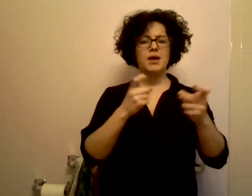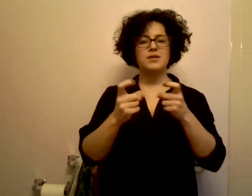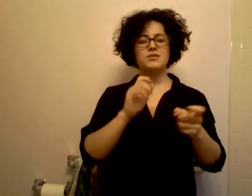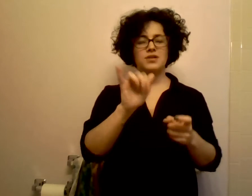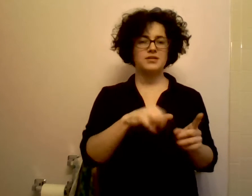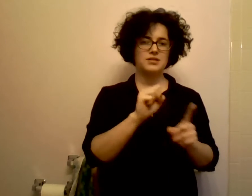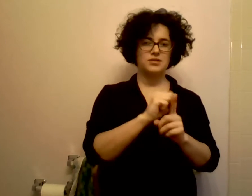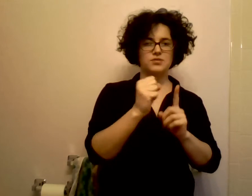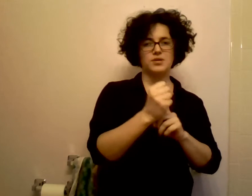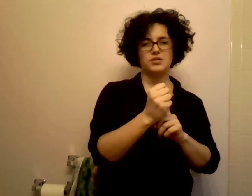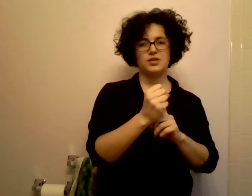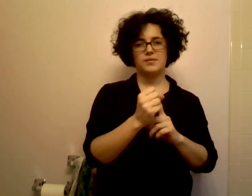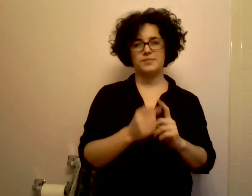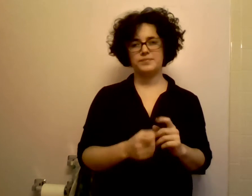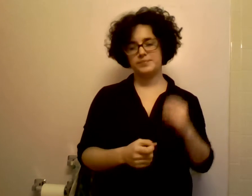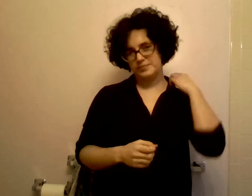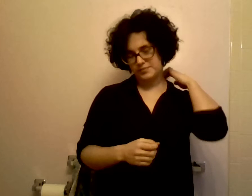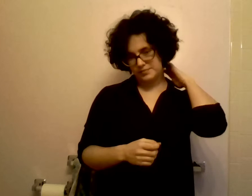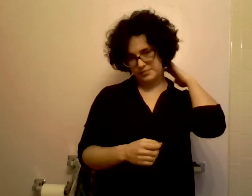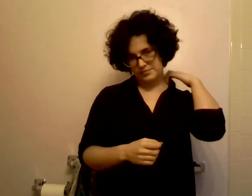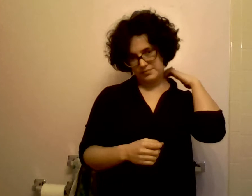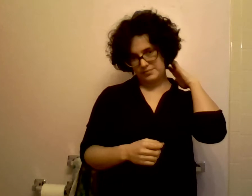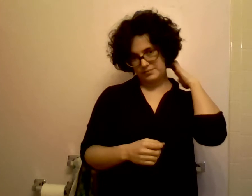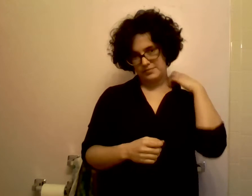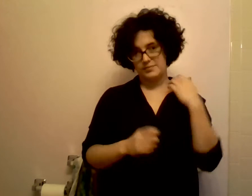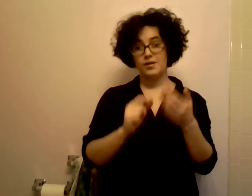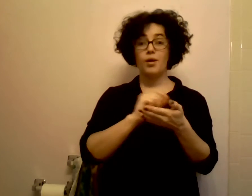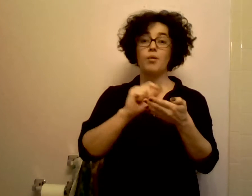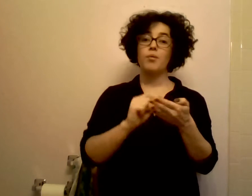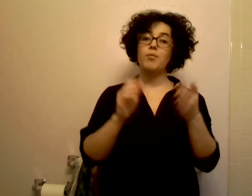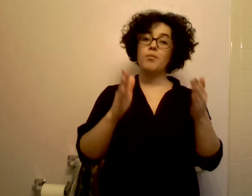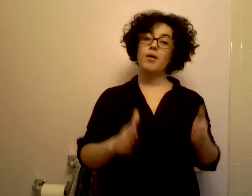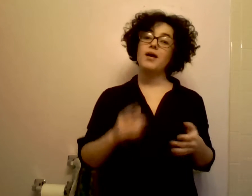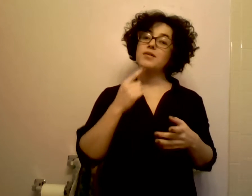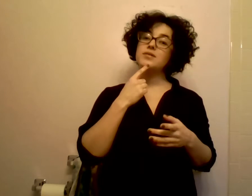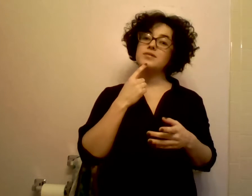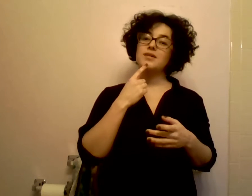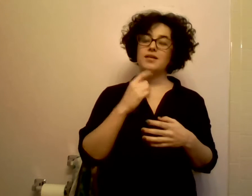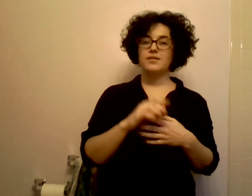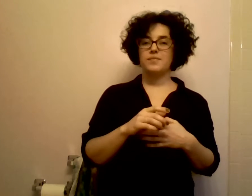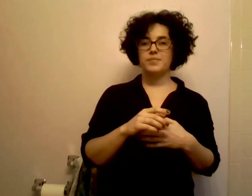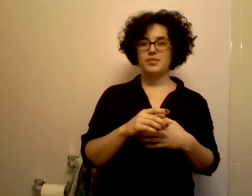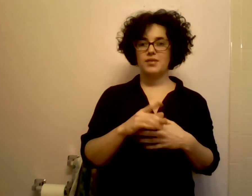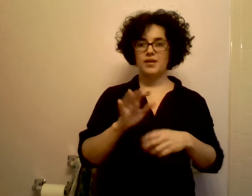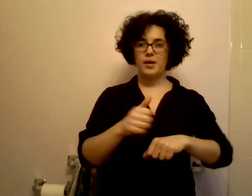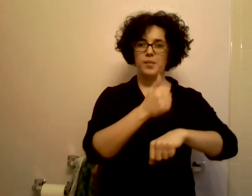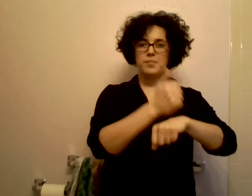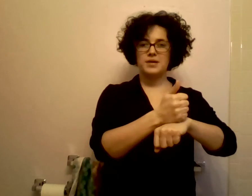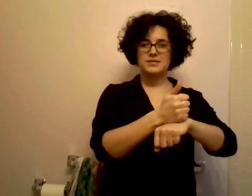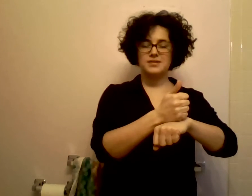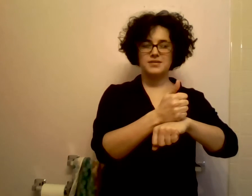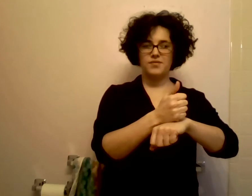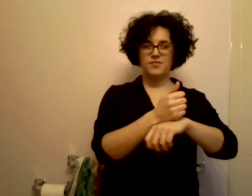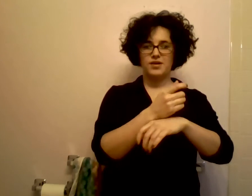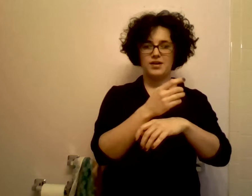And as Oscar Wilde said, the basis of optimism is sheer terror. But how